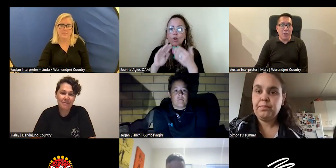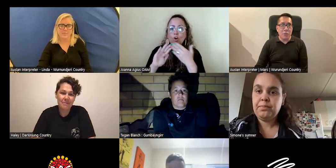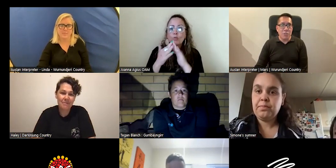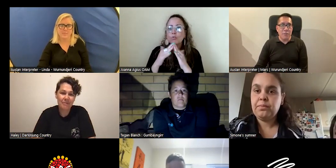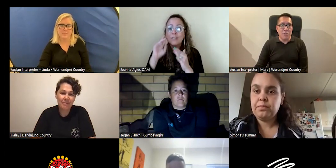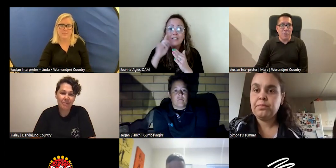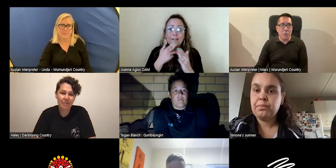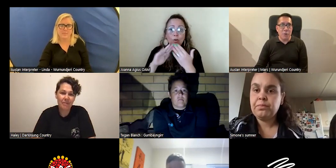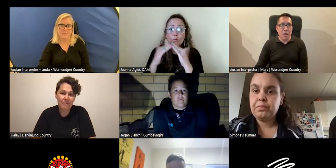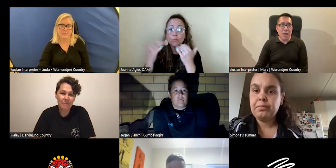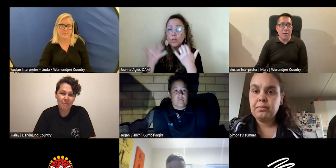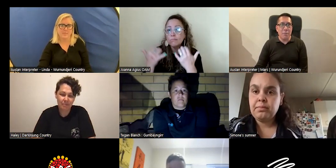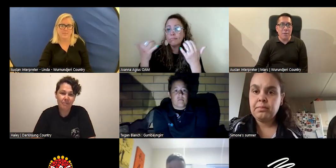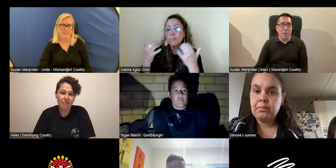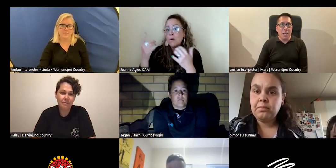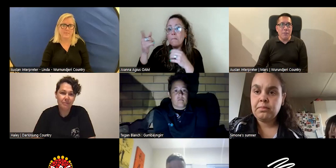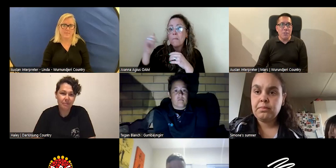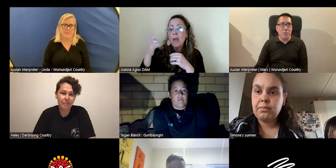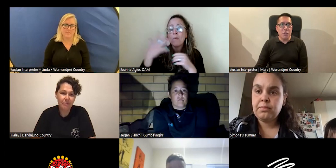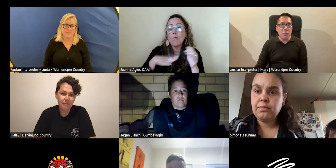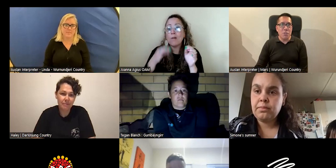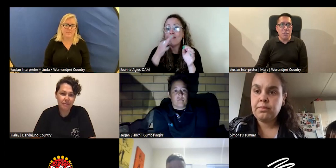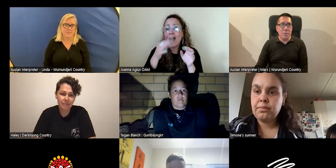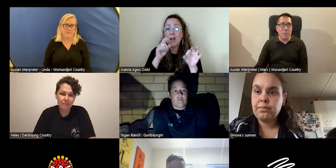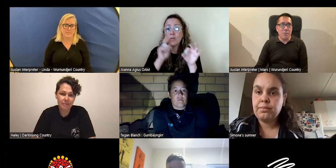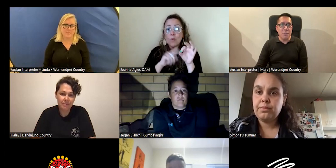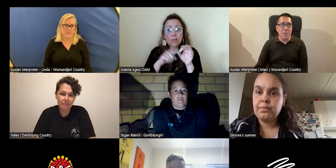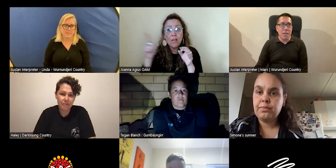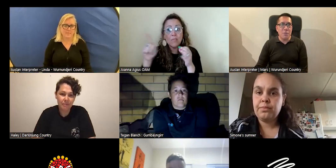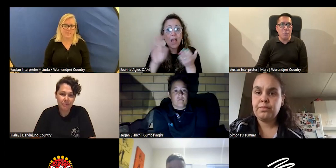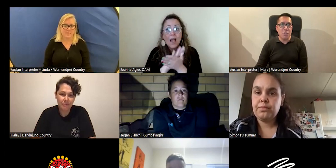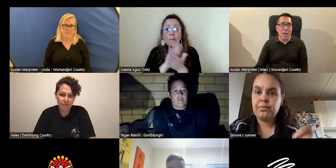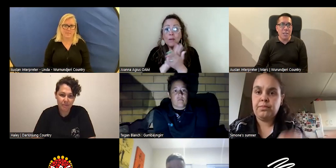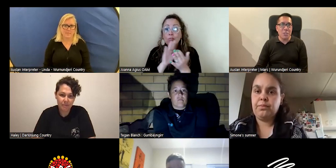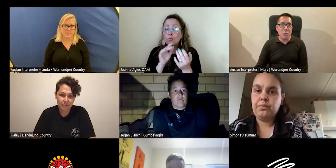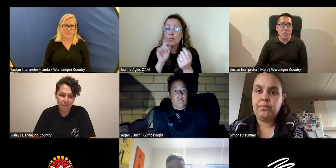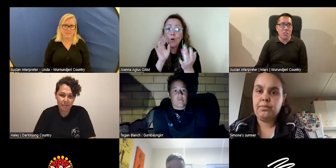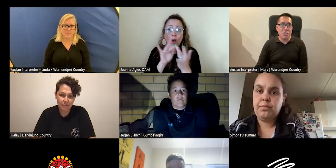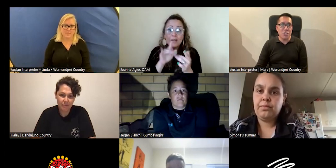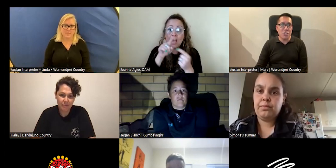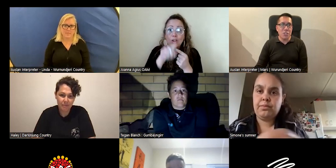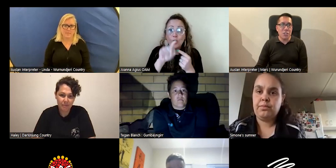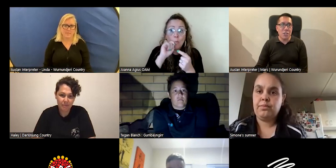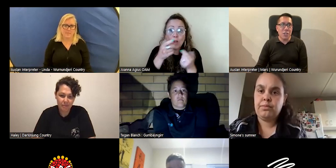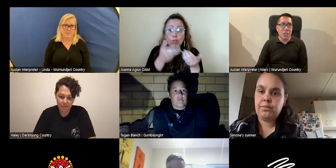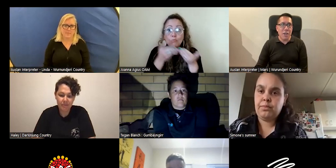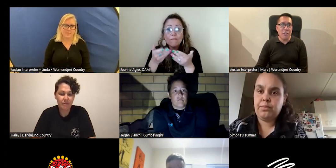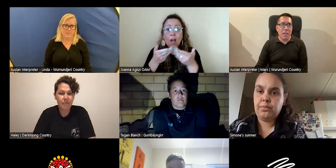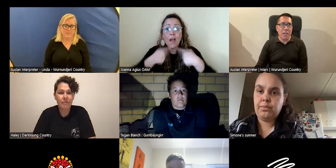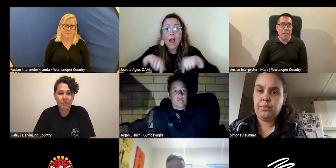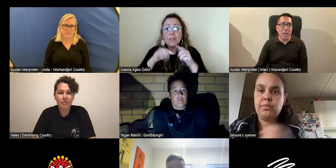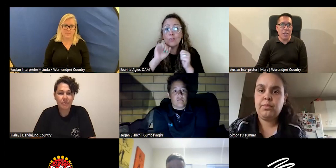And Dale, say, for example, if there's deaf community members that want to ask questions,